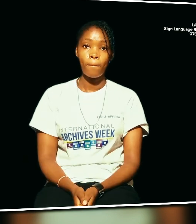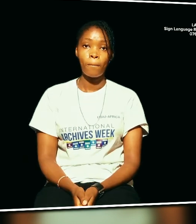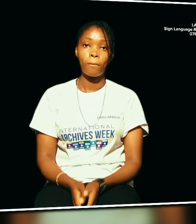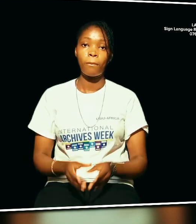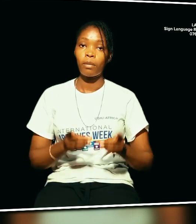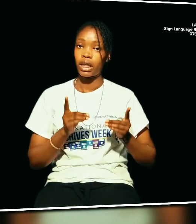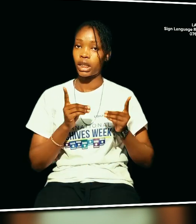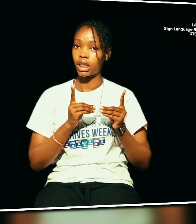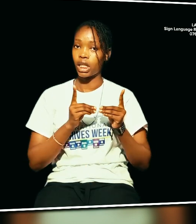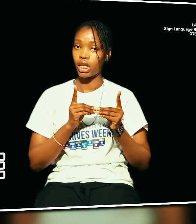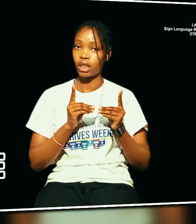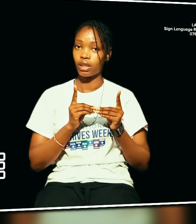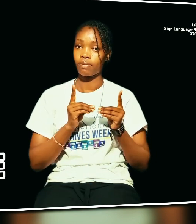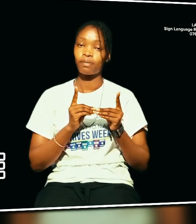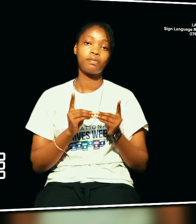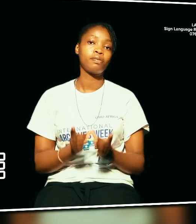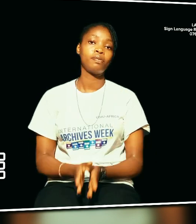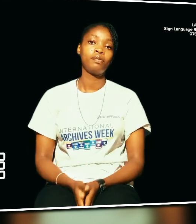date,